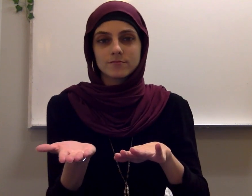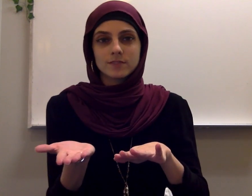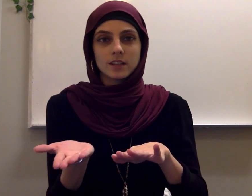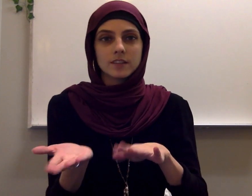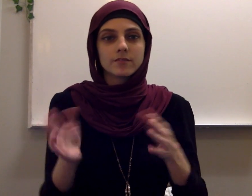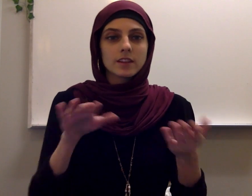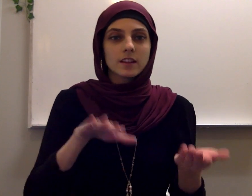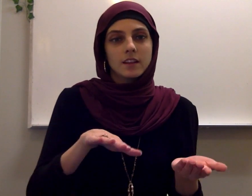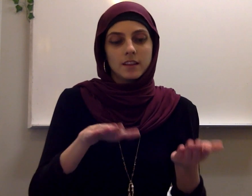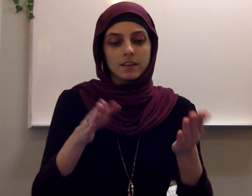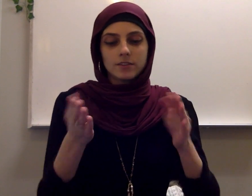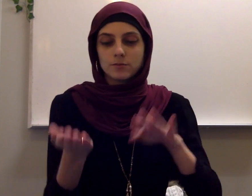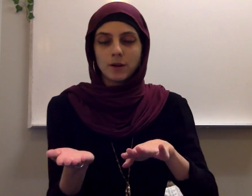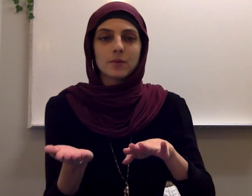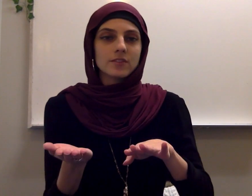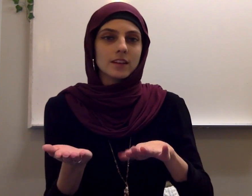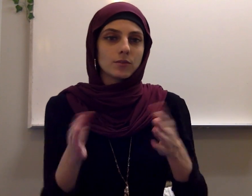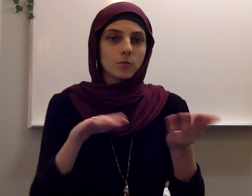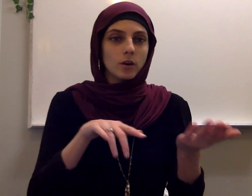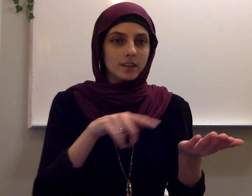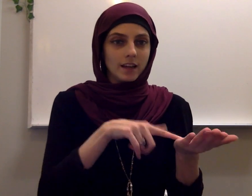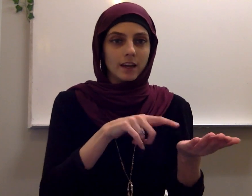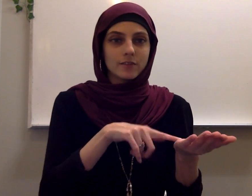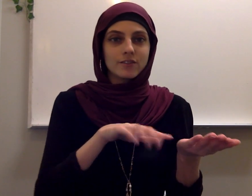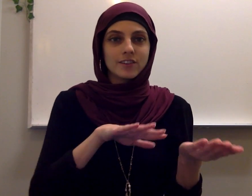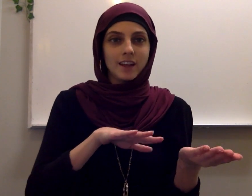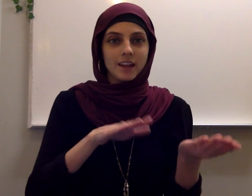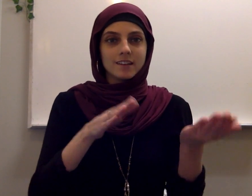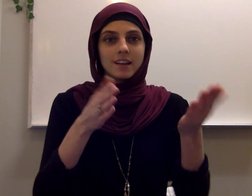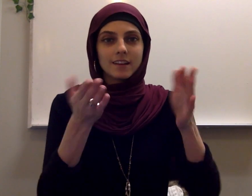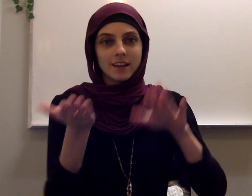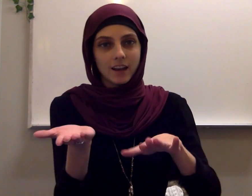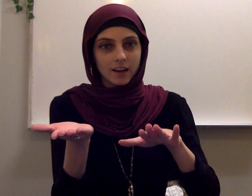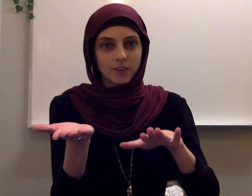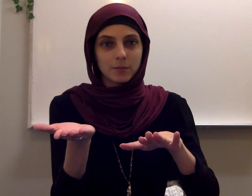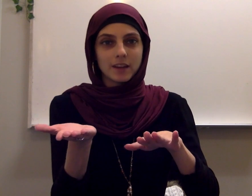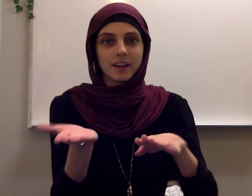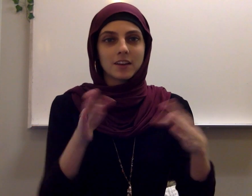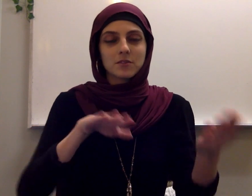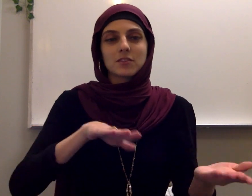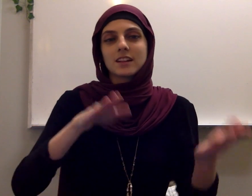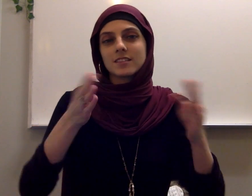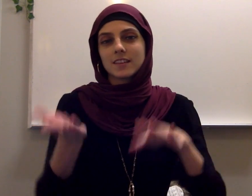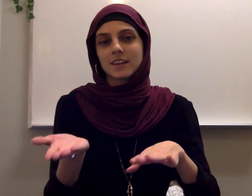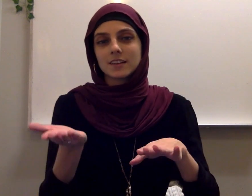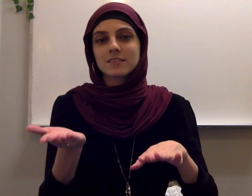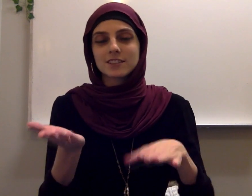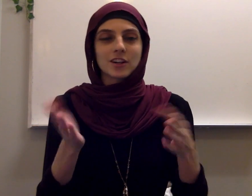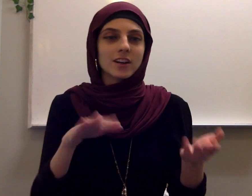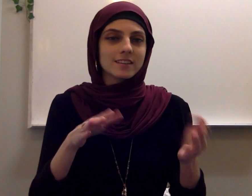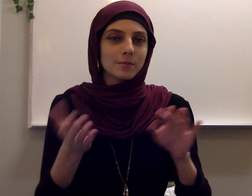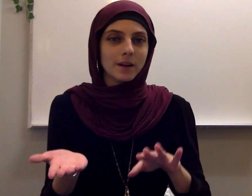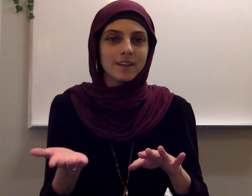Okay. This represents one life ending and another beginning. So that's the concept behind that